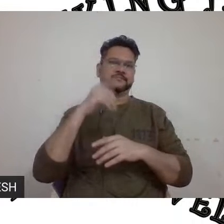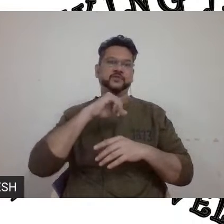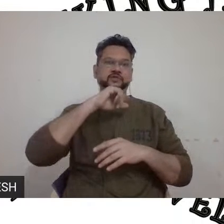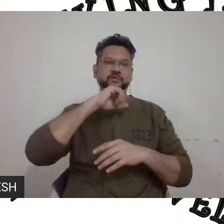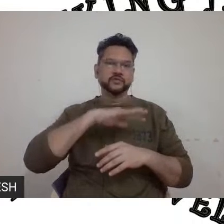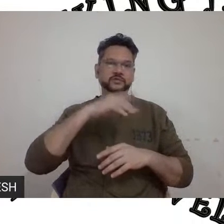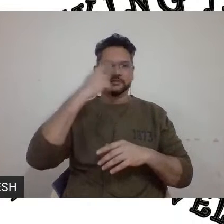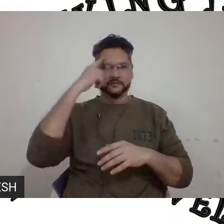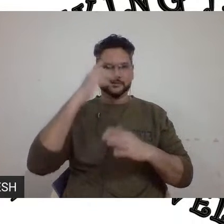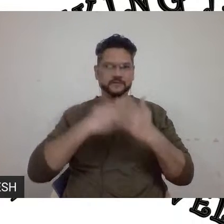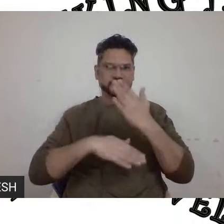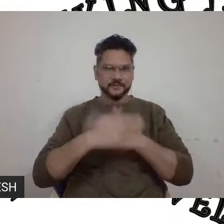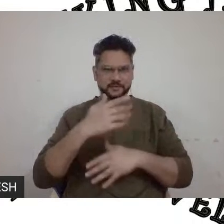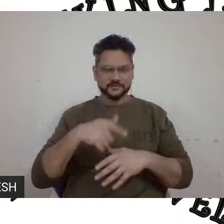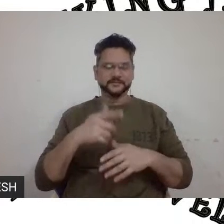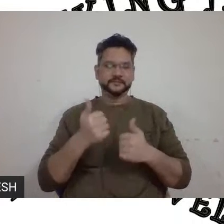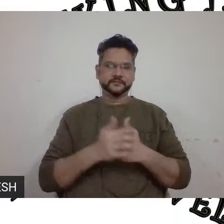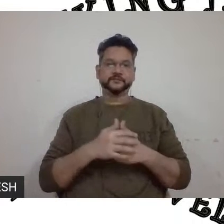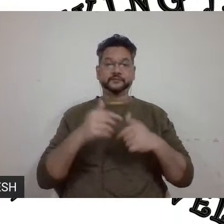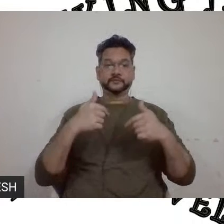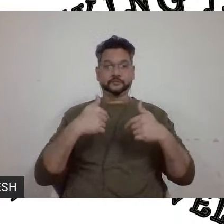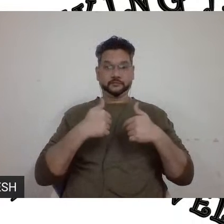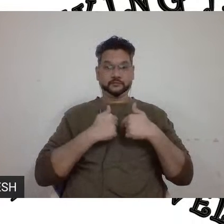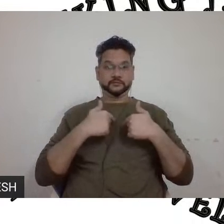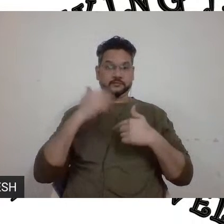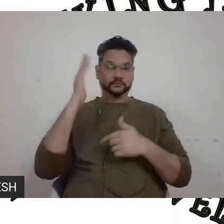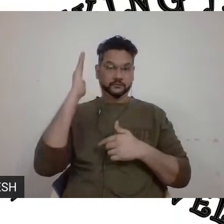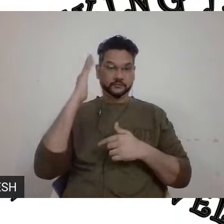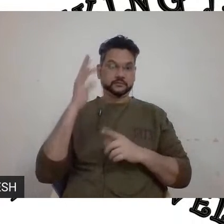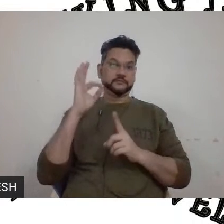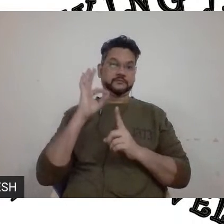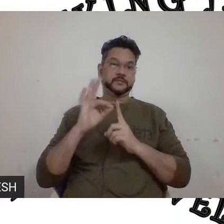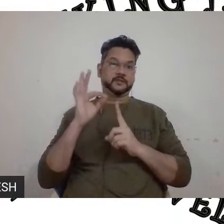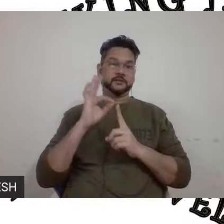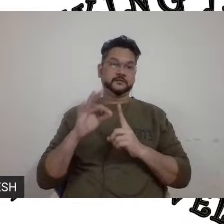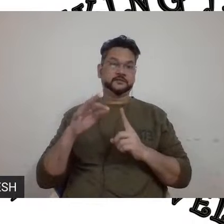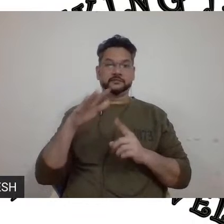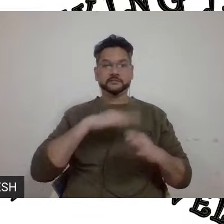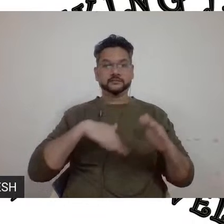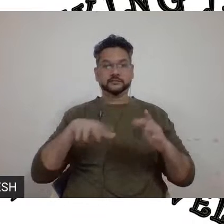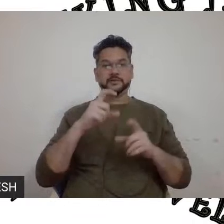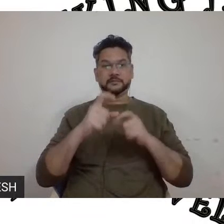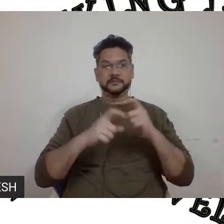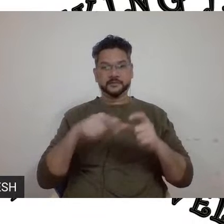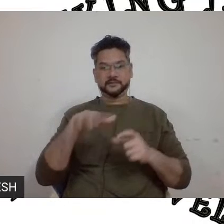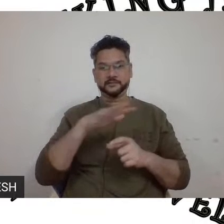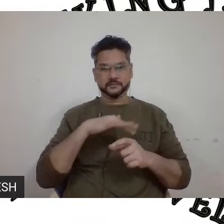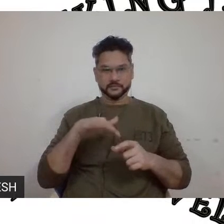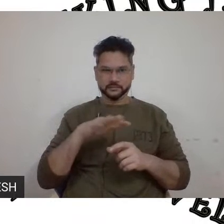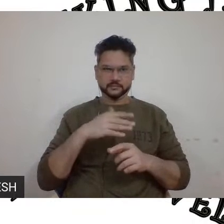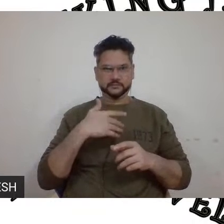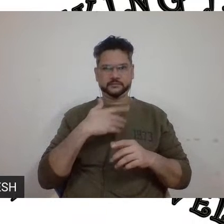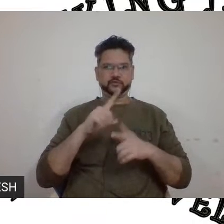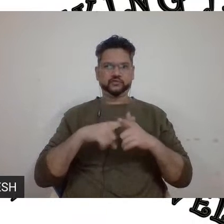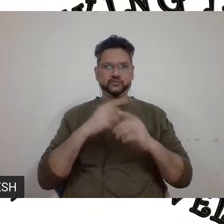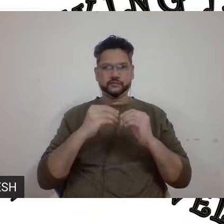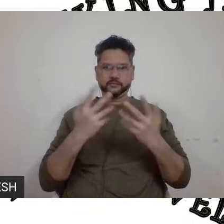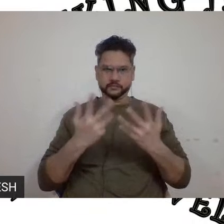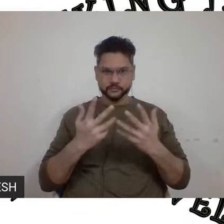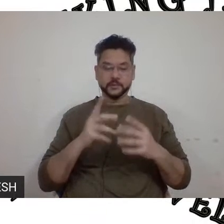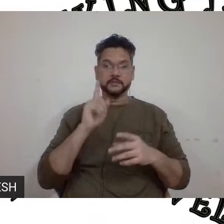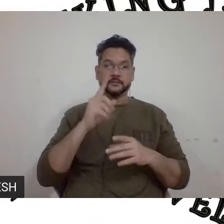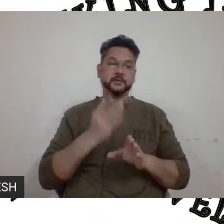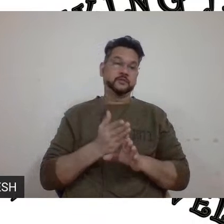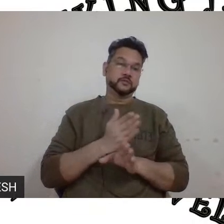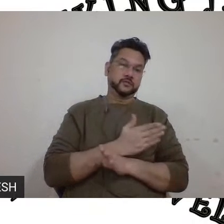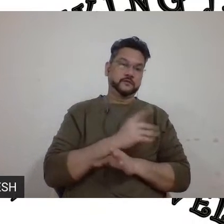talk about employment opportunity in private sector, but before that, I would try to take you through the journey of Youth for